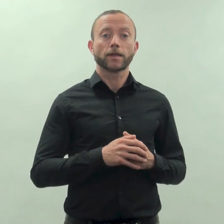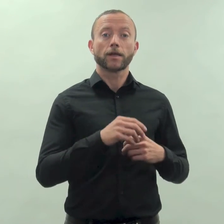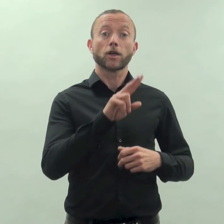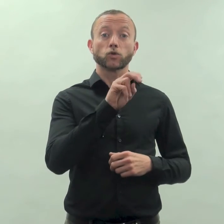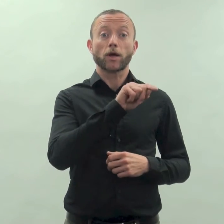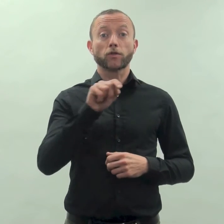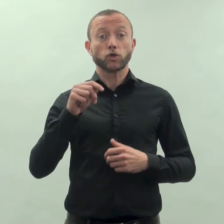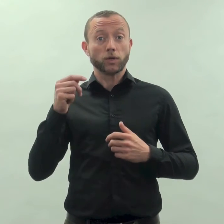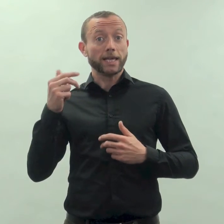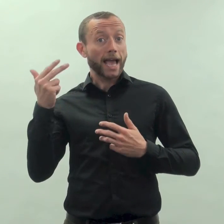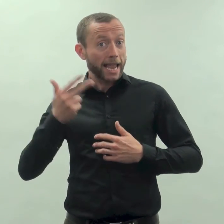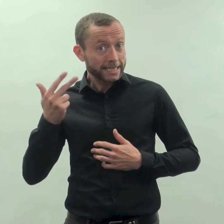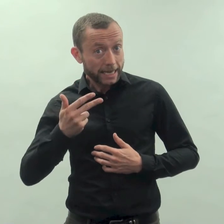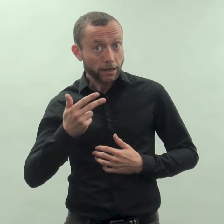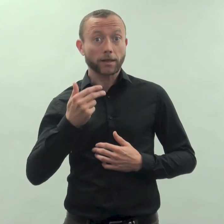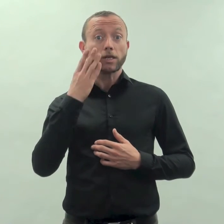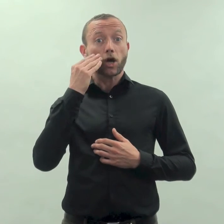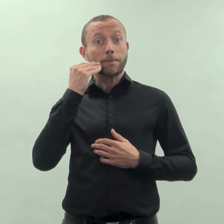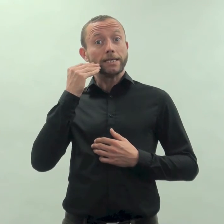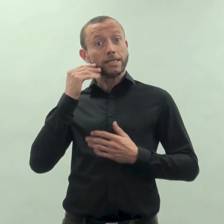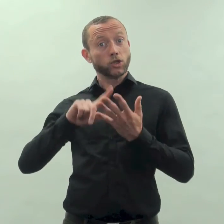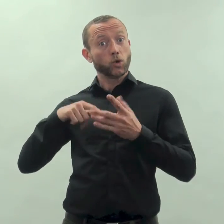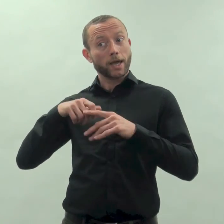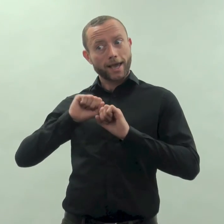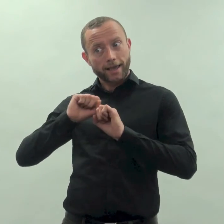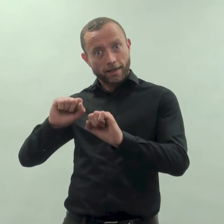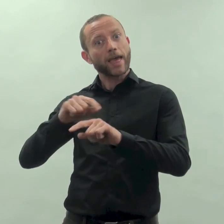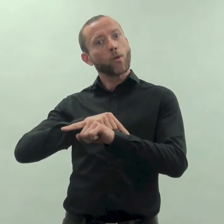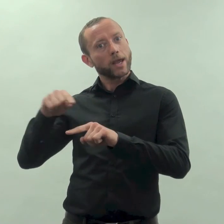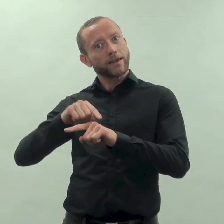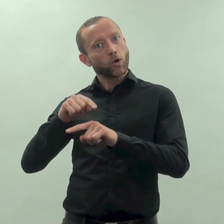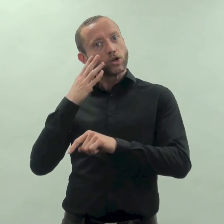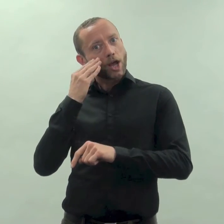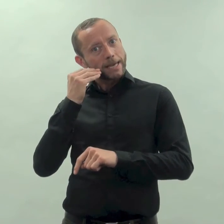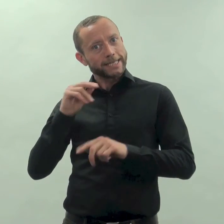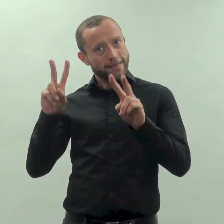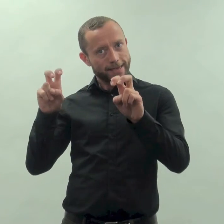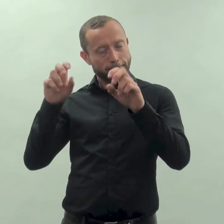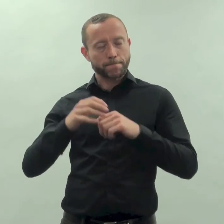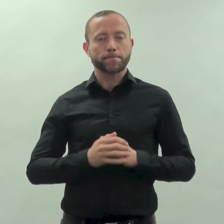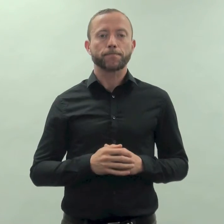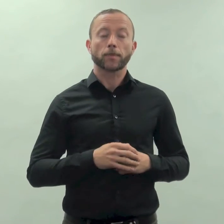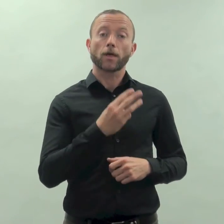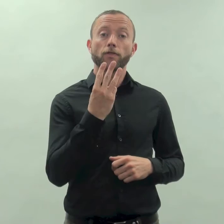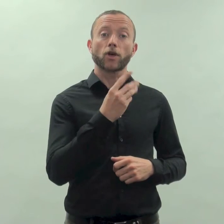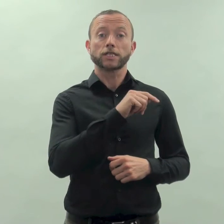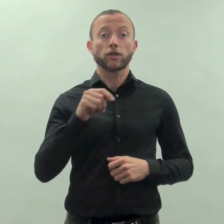the 12th to the 18th of June 2016, Diabetes UK, Diabetes Week. 13th